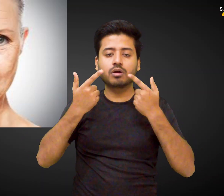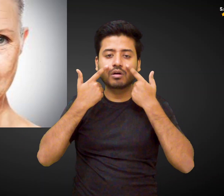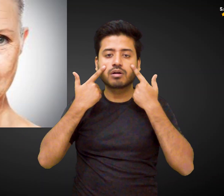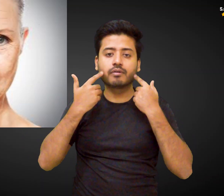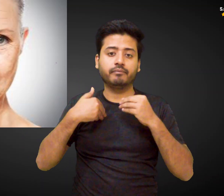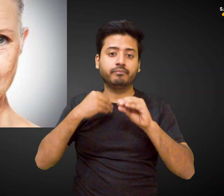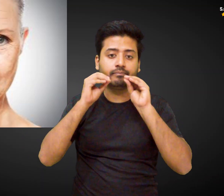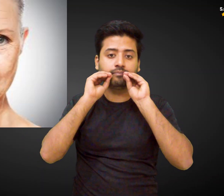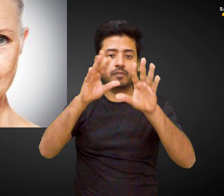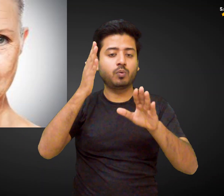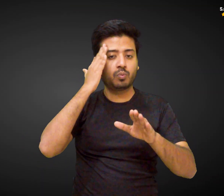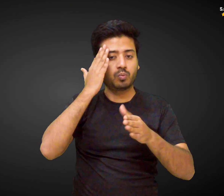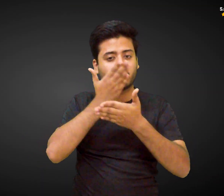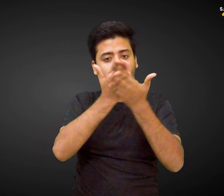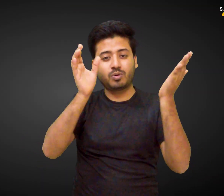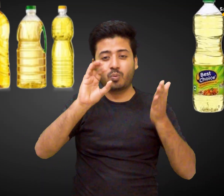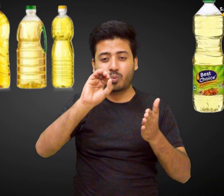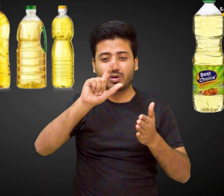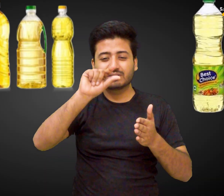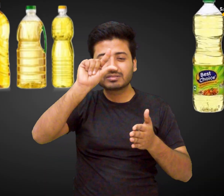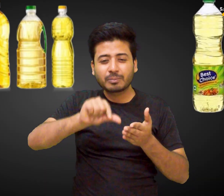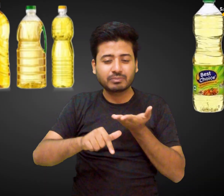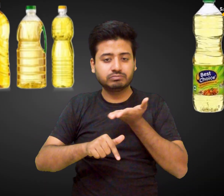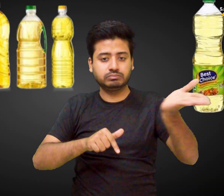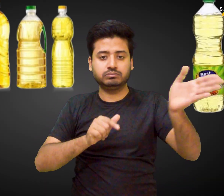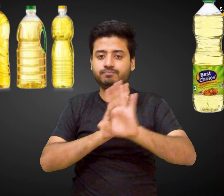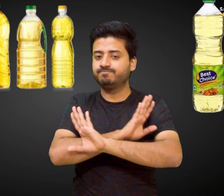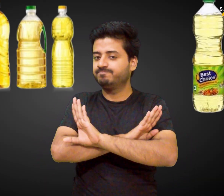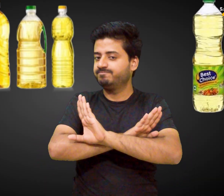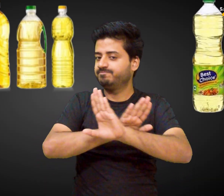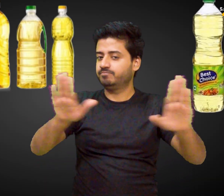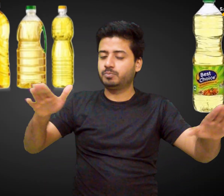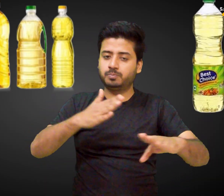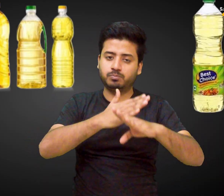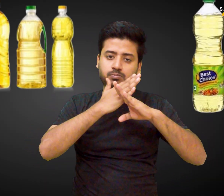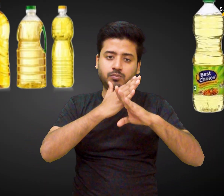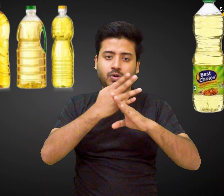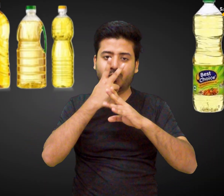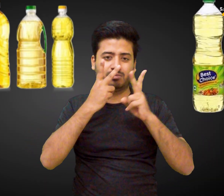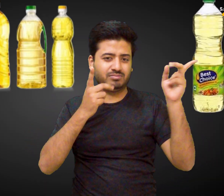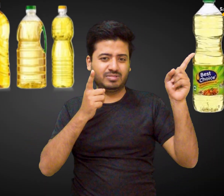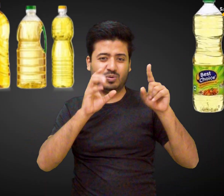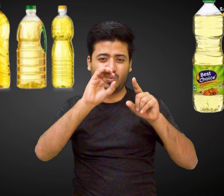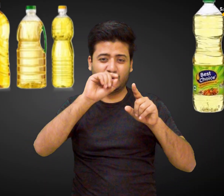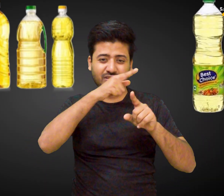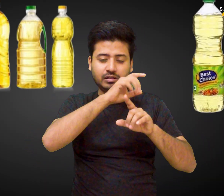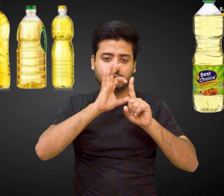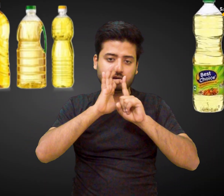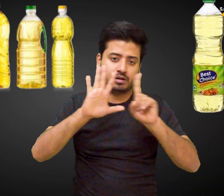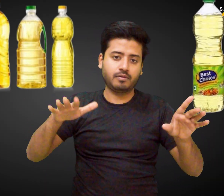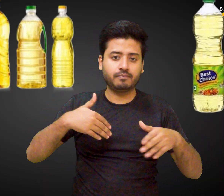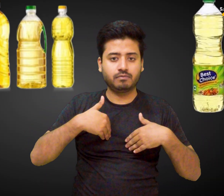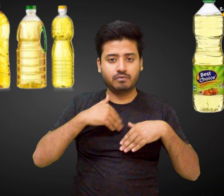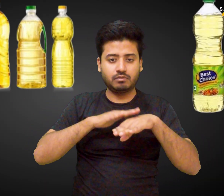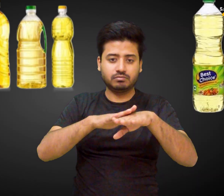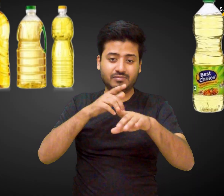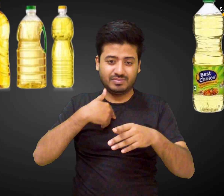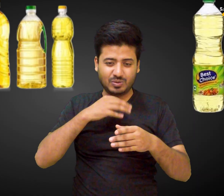toxic compounds. These bad oils lose their nutrients and can lead to a range of chronic diseases and health problems over